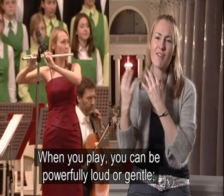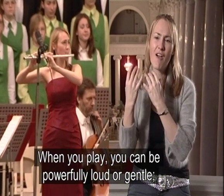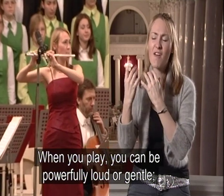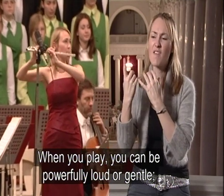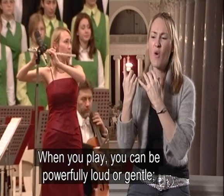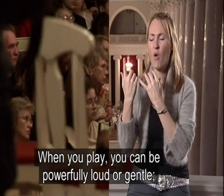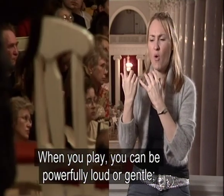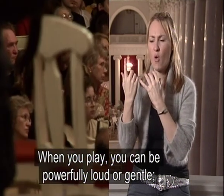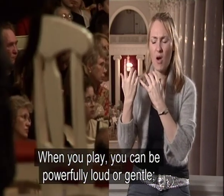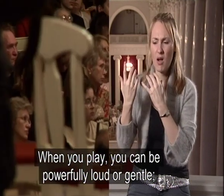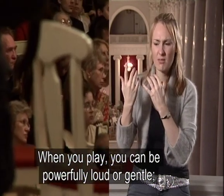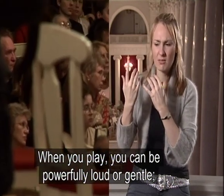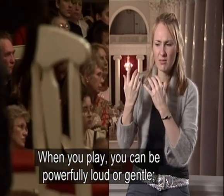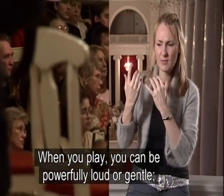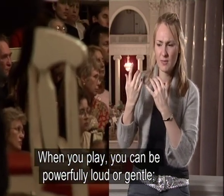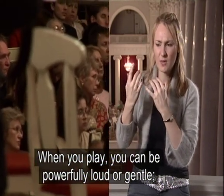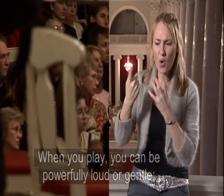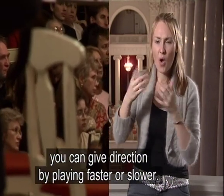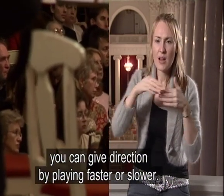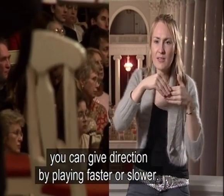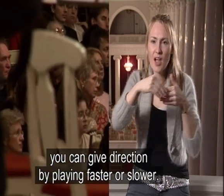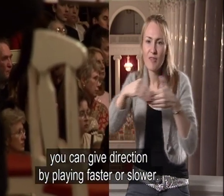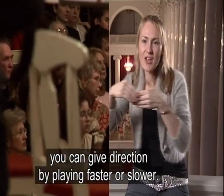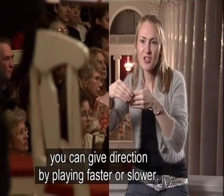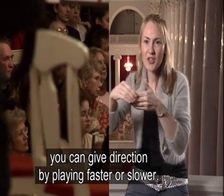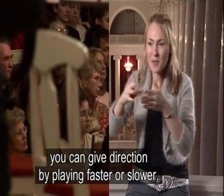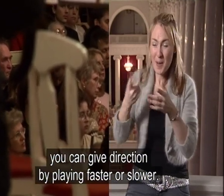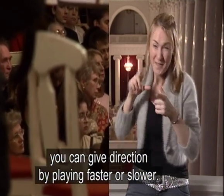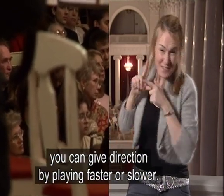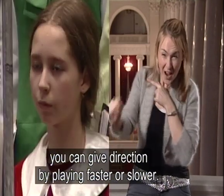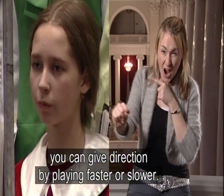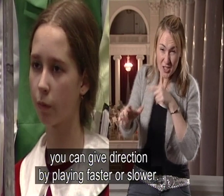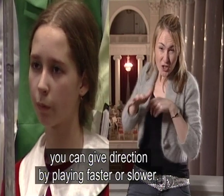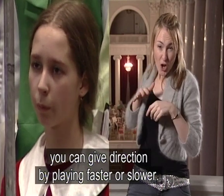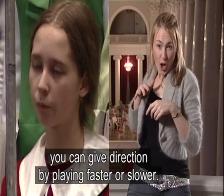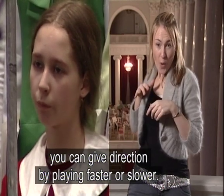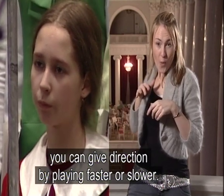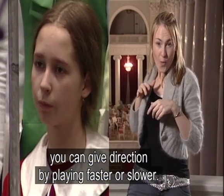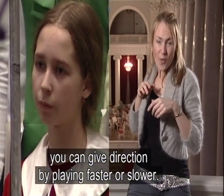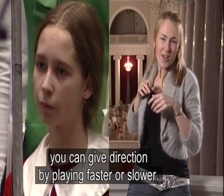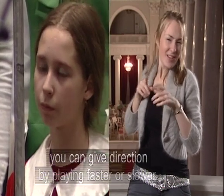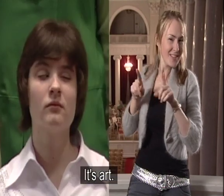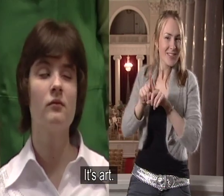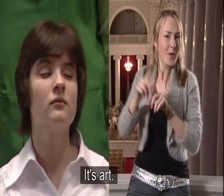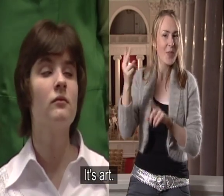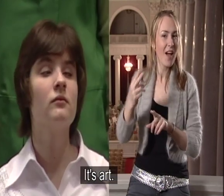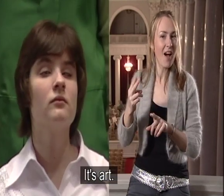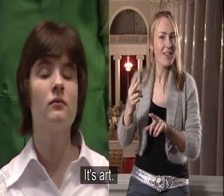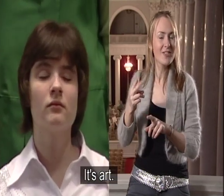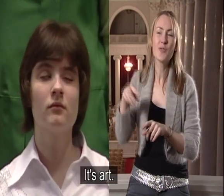be powerfully loud or gentle. You can give direction by playing faster or slower. It's